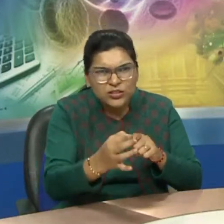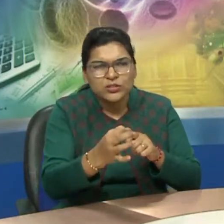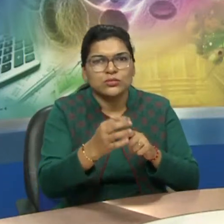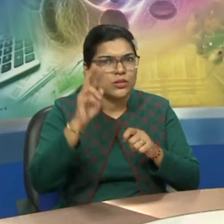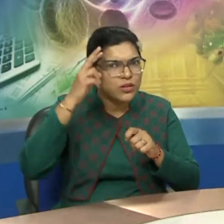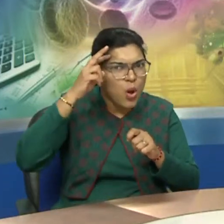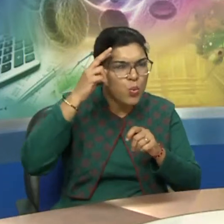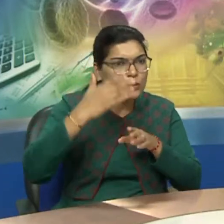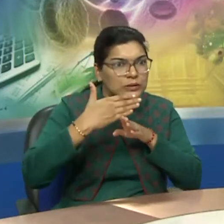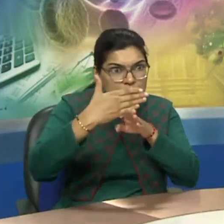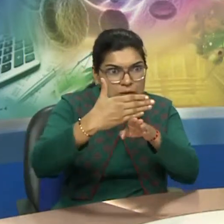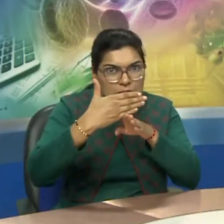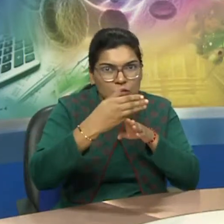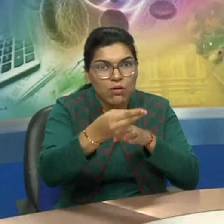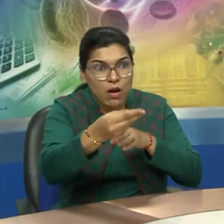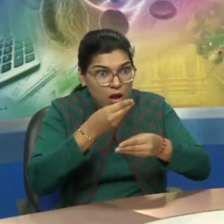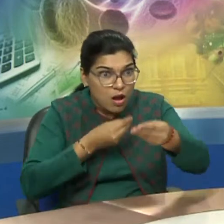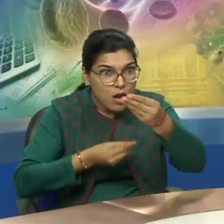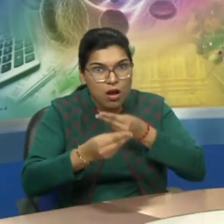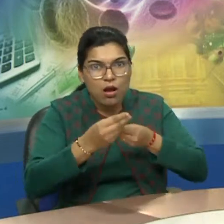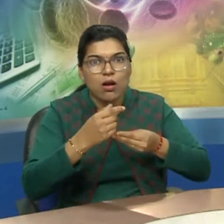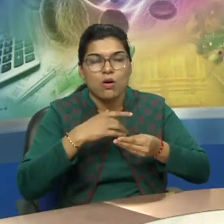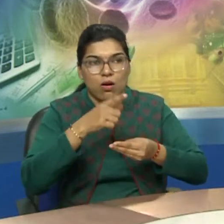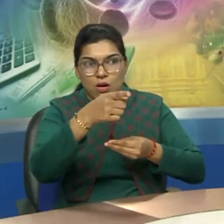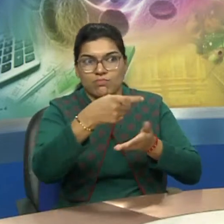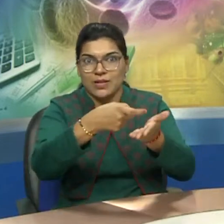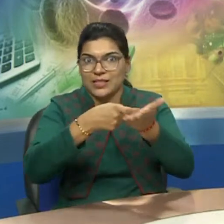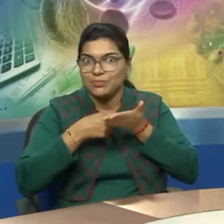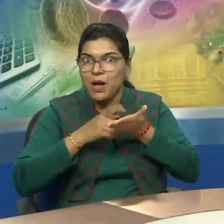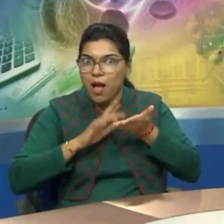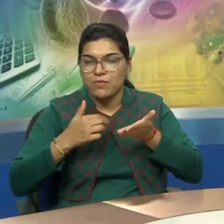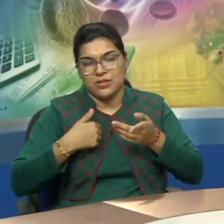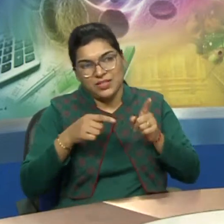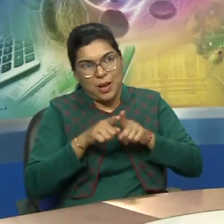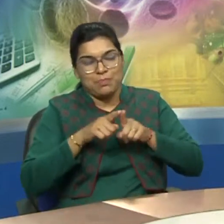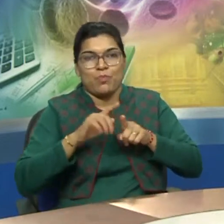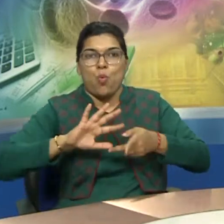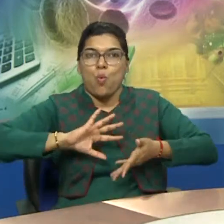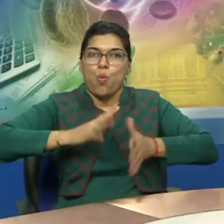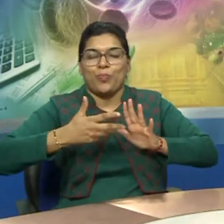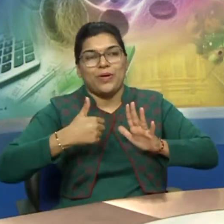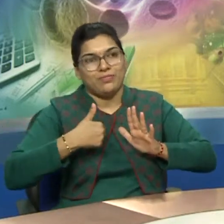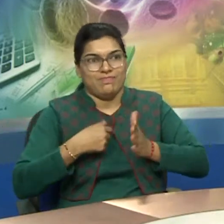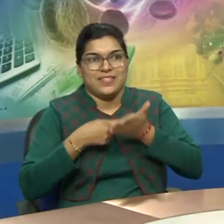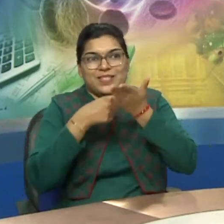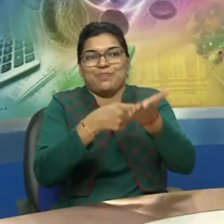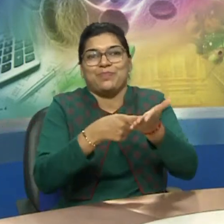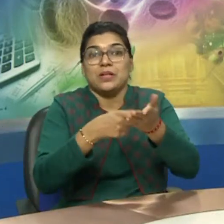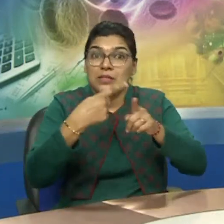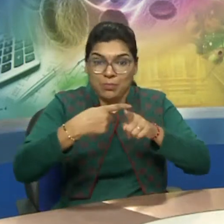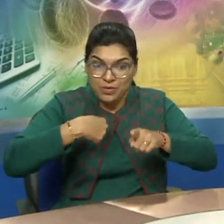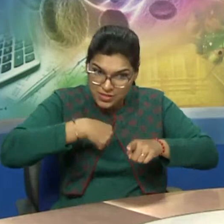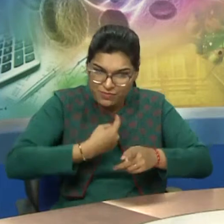Whenever we are doing any work and we are working in a team, because in office we generally have people working with